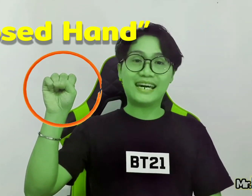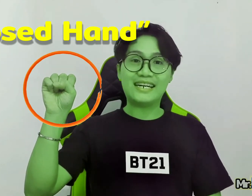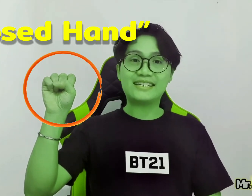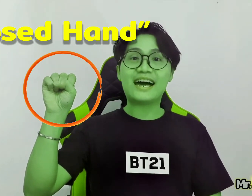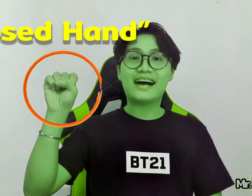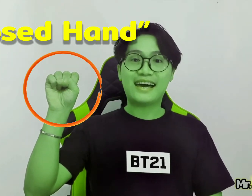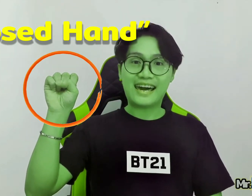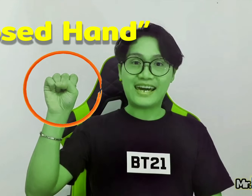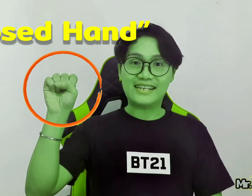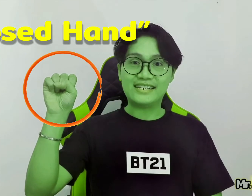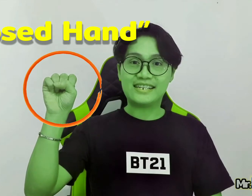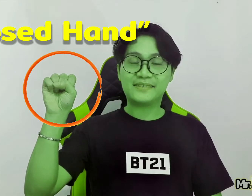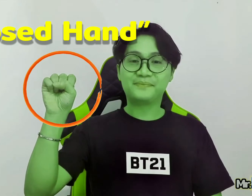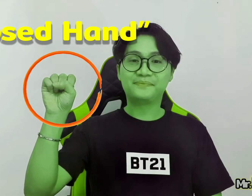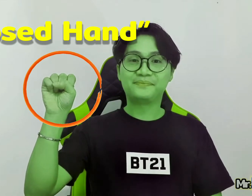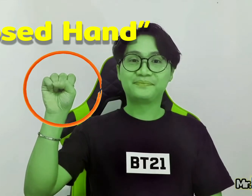S hand.